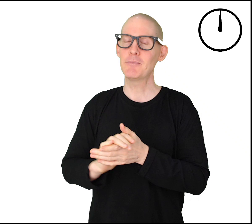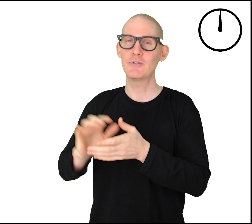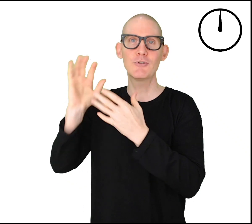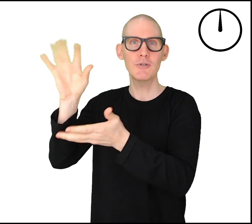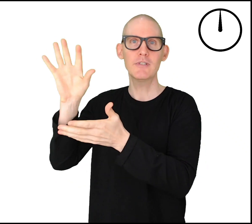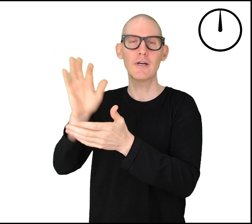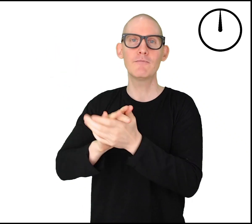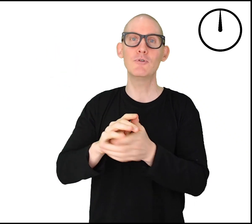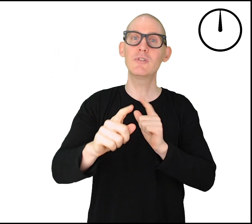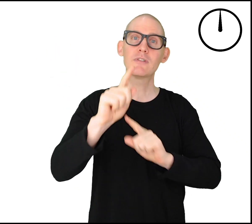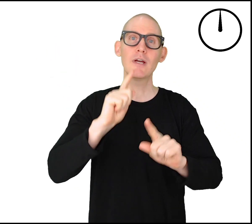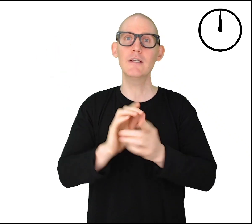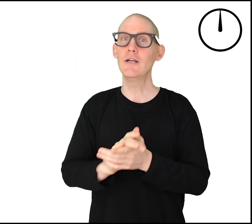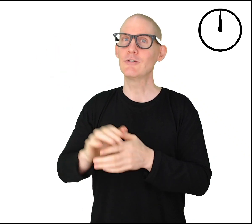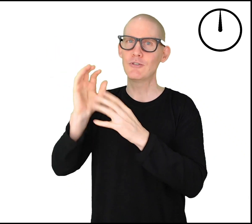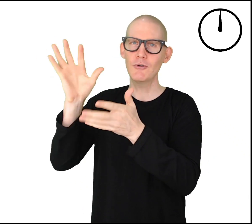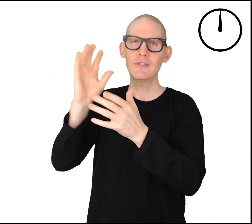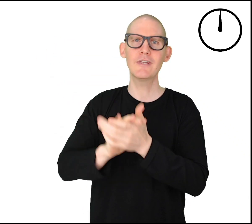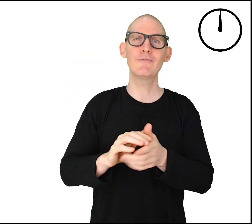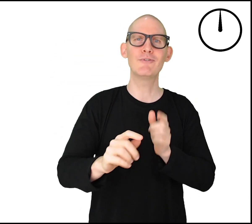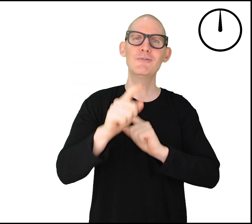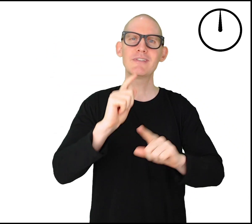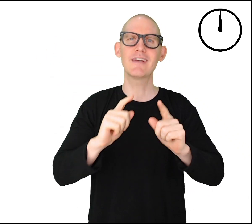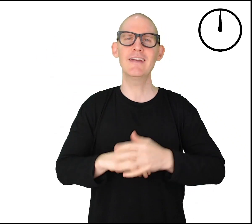show you stuff, you sign it. Show you stuff, you sign it.